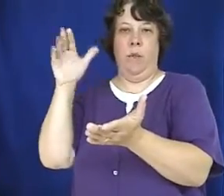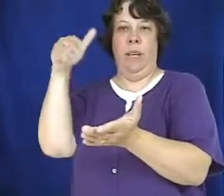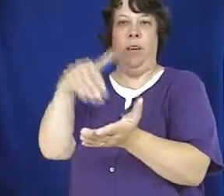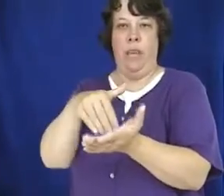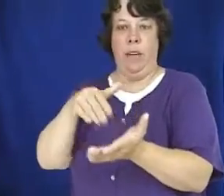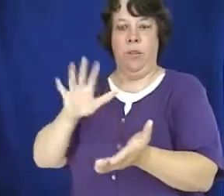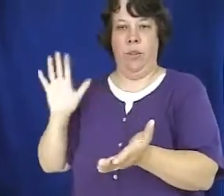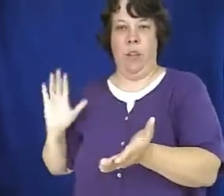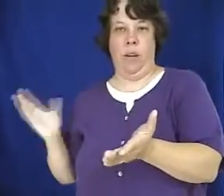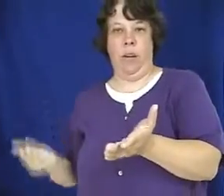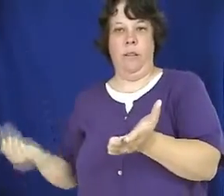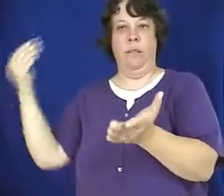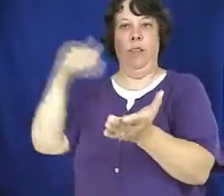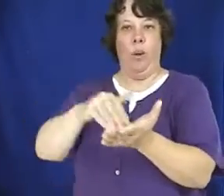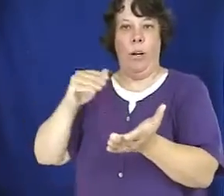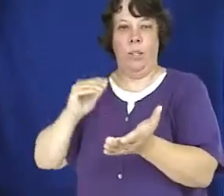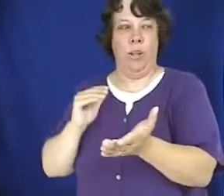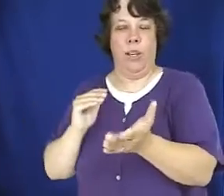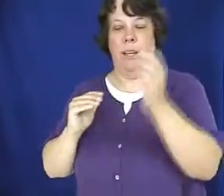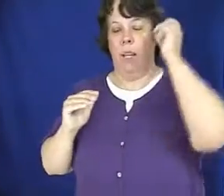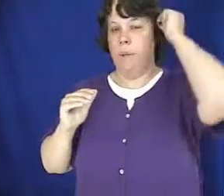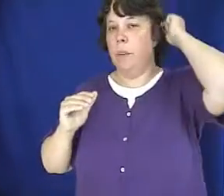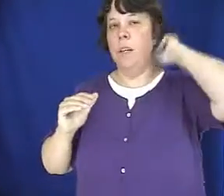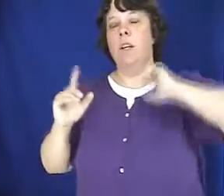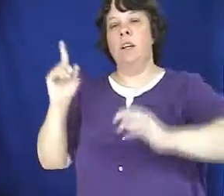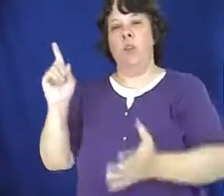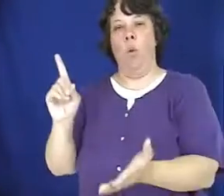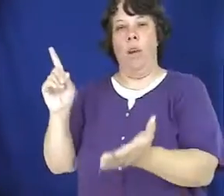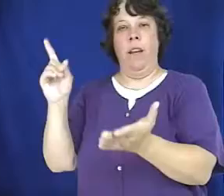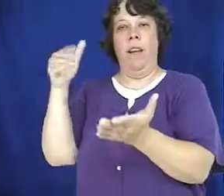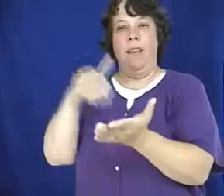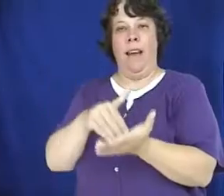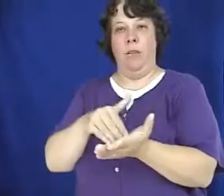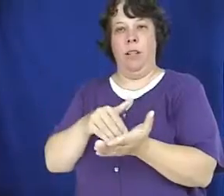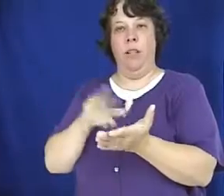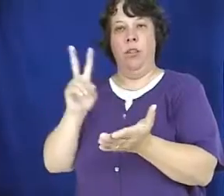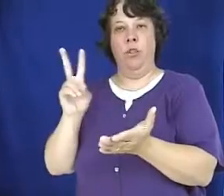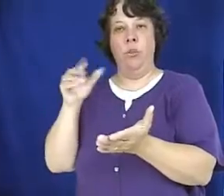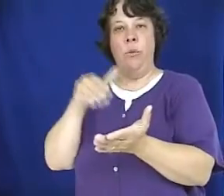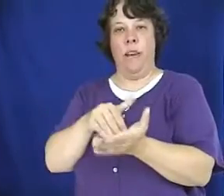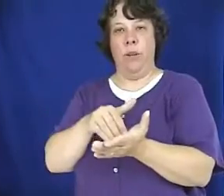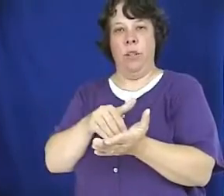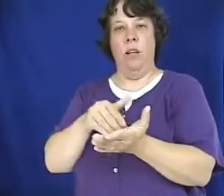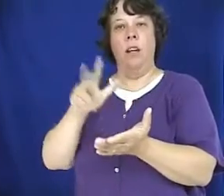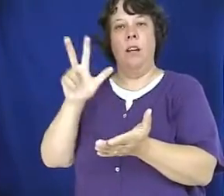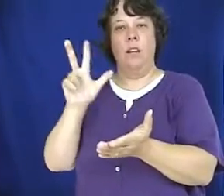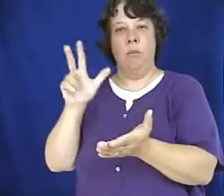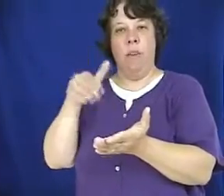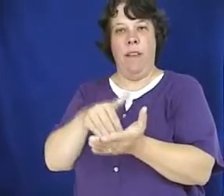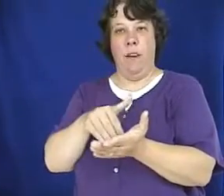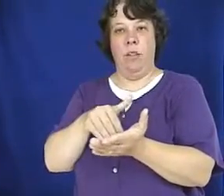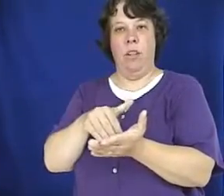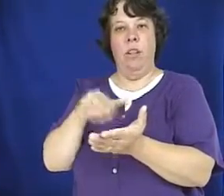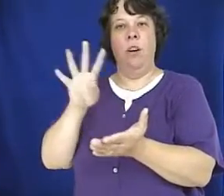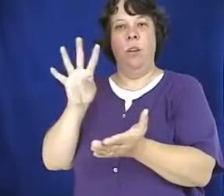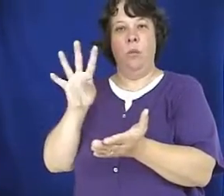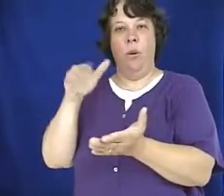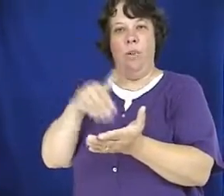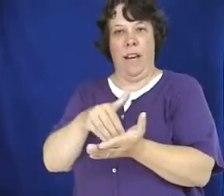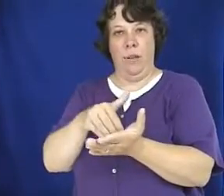from here down, so it's not going to look quite as much like again. So 1,000, 2,000, 3,000,